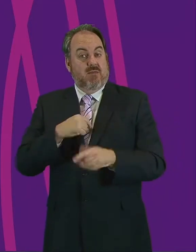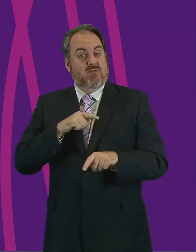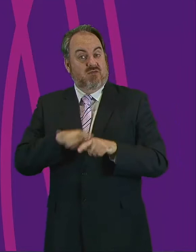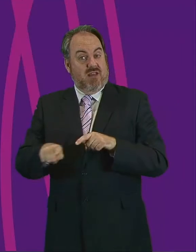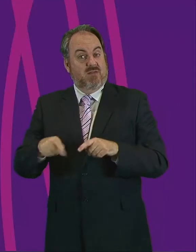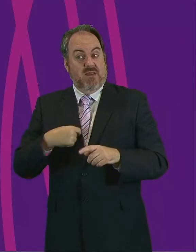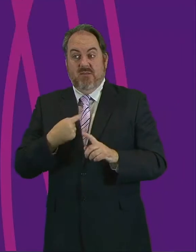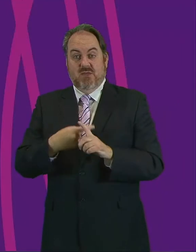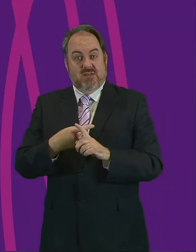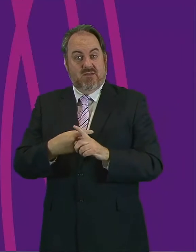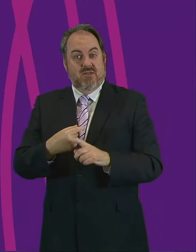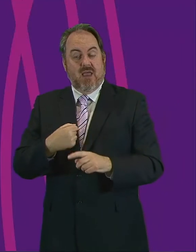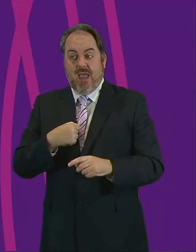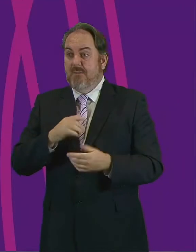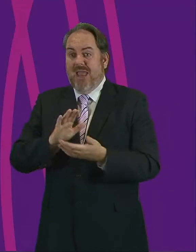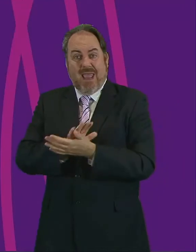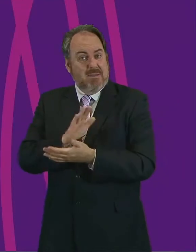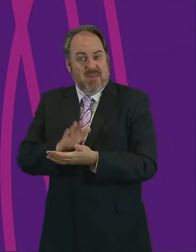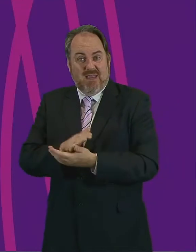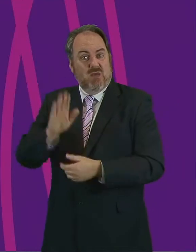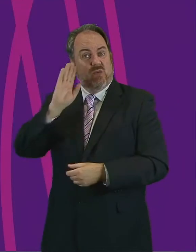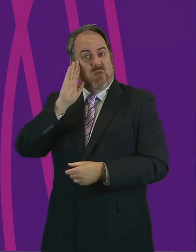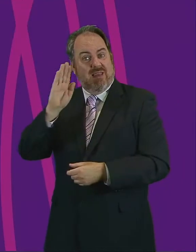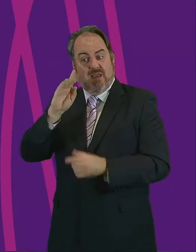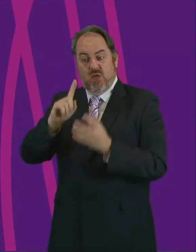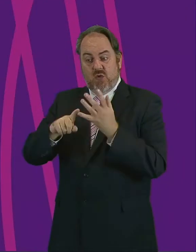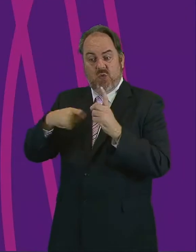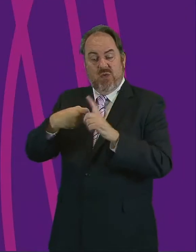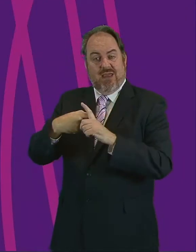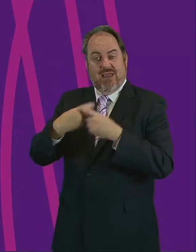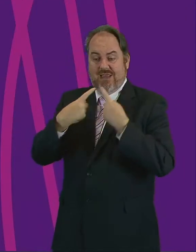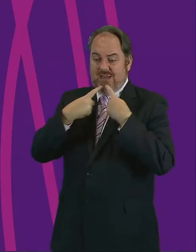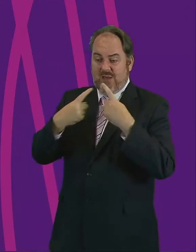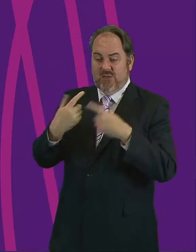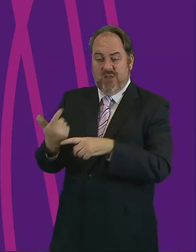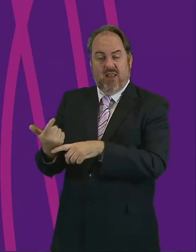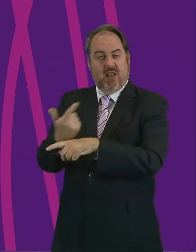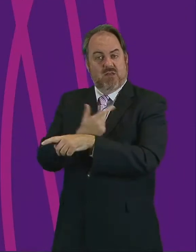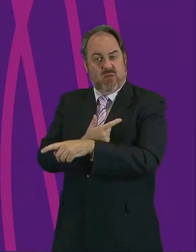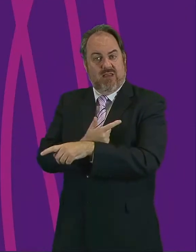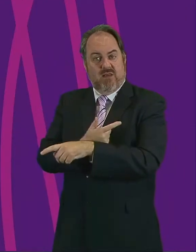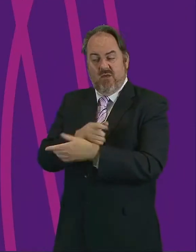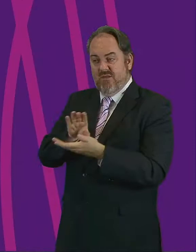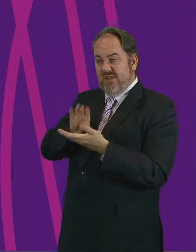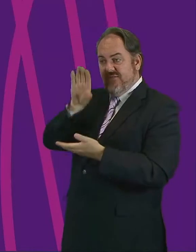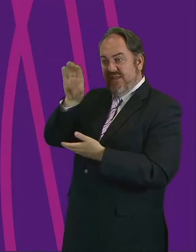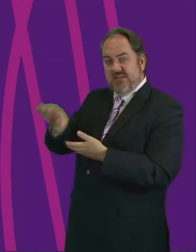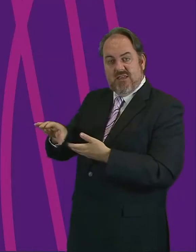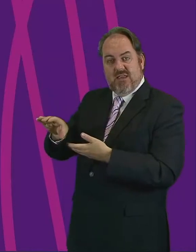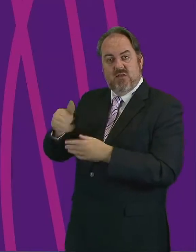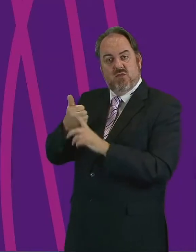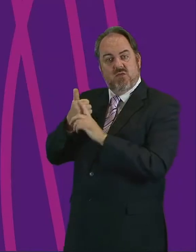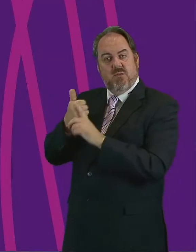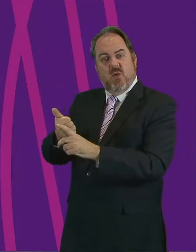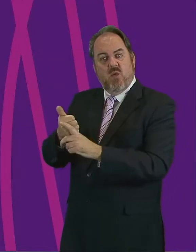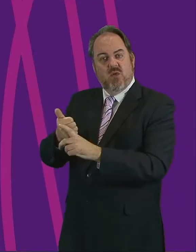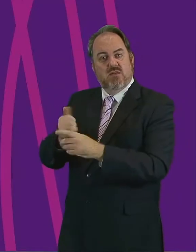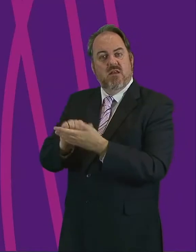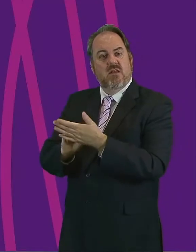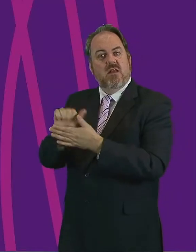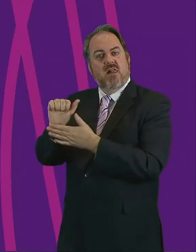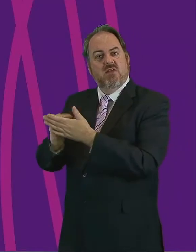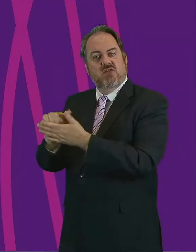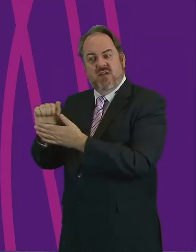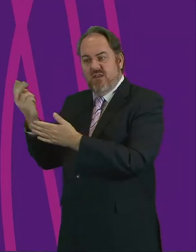much I welcomed the UK Government's announcement last week of the investment in culture, because it recognises